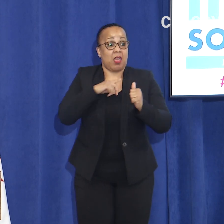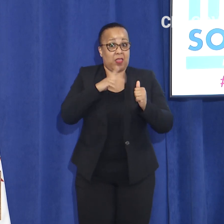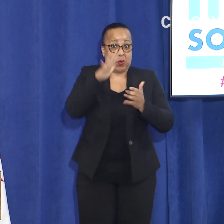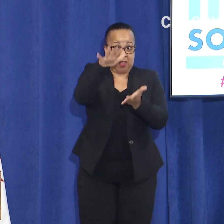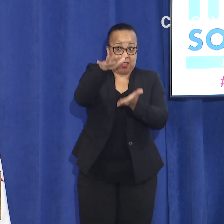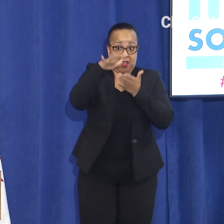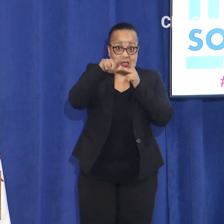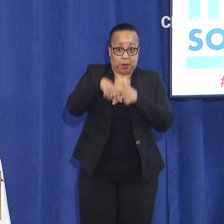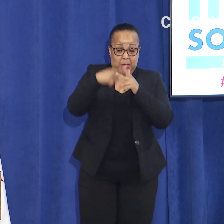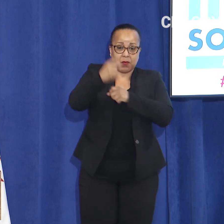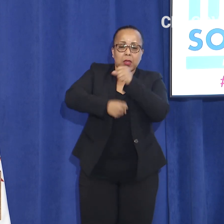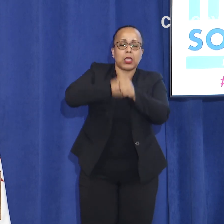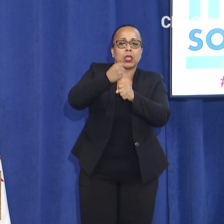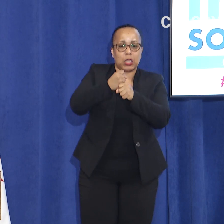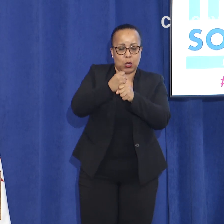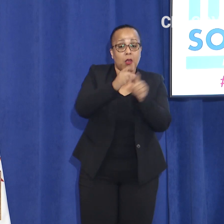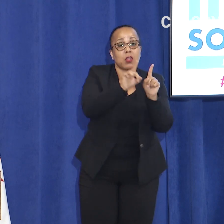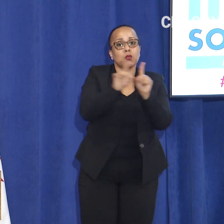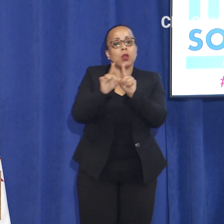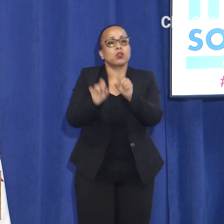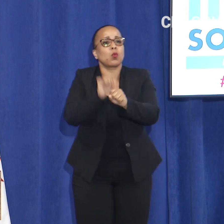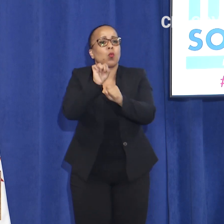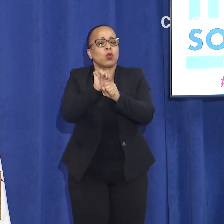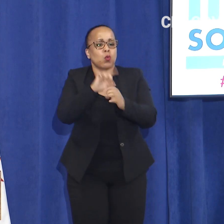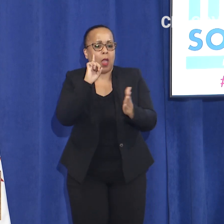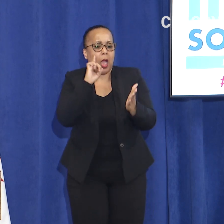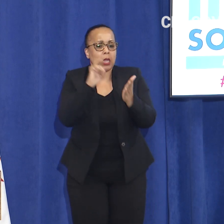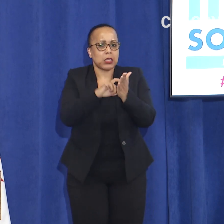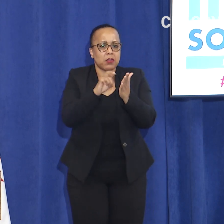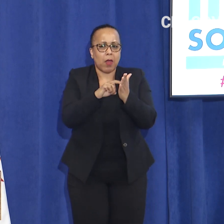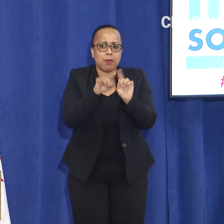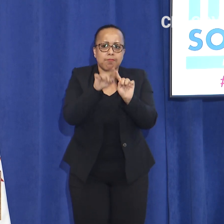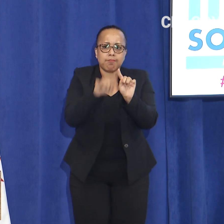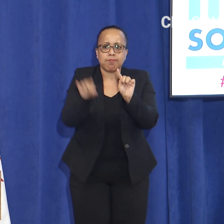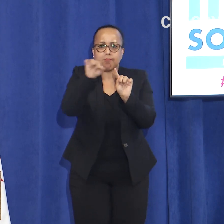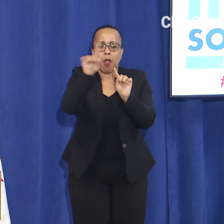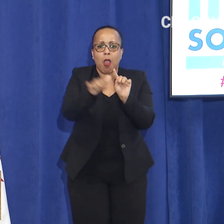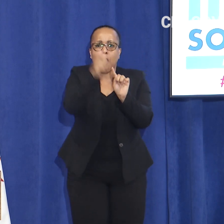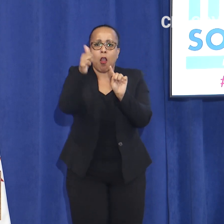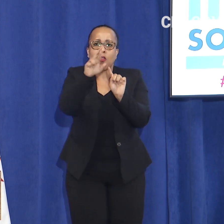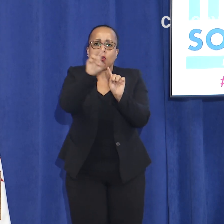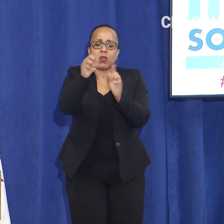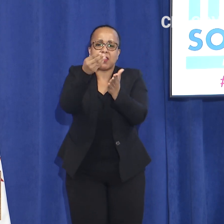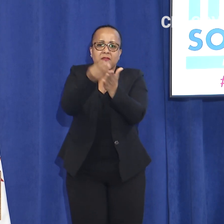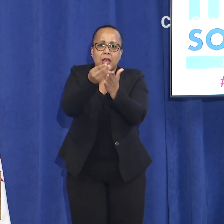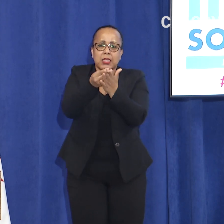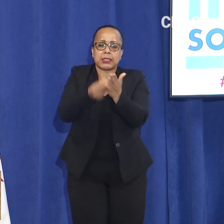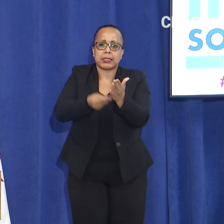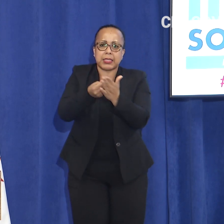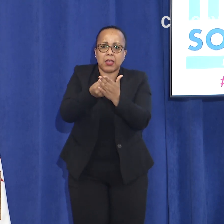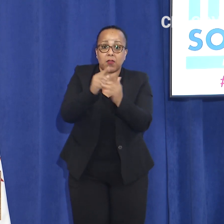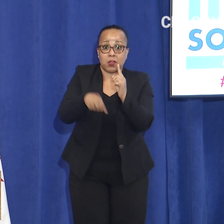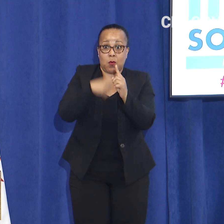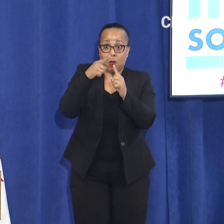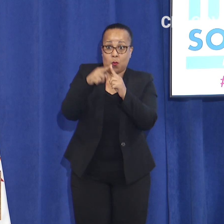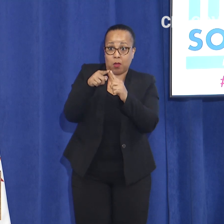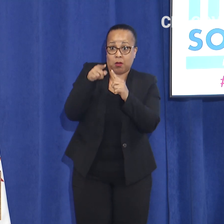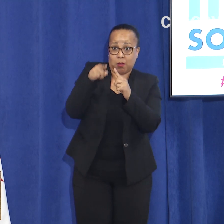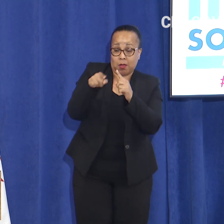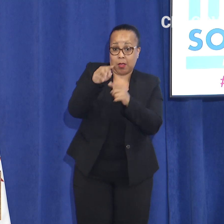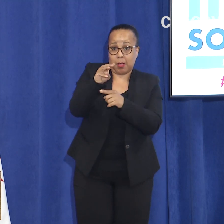beginning of the year, as well as working to identify additional refinancing savings when market